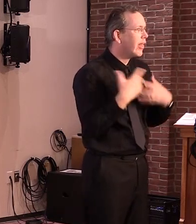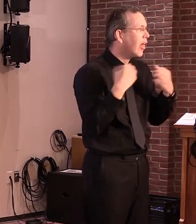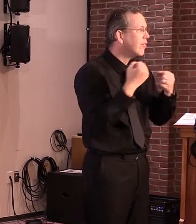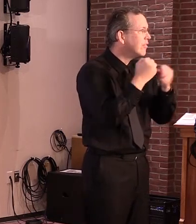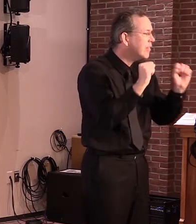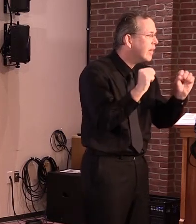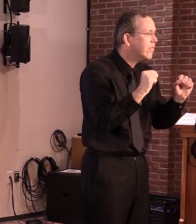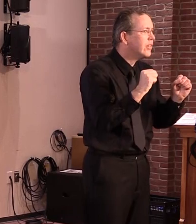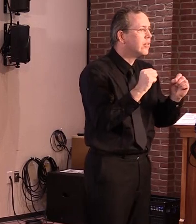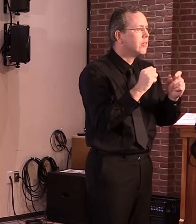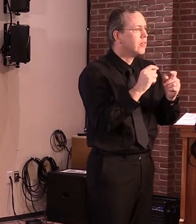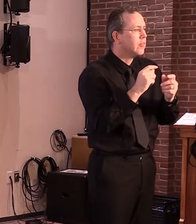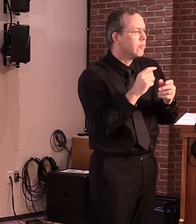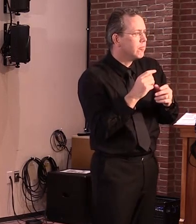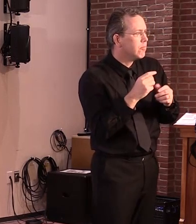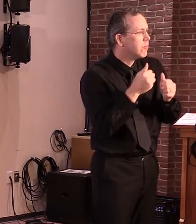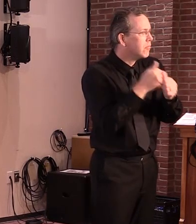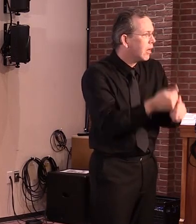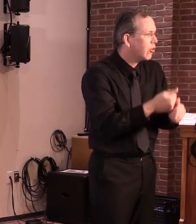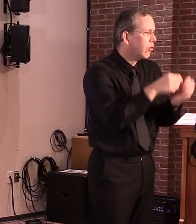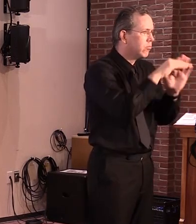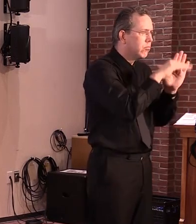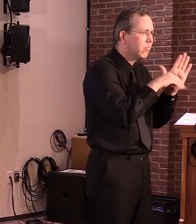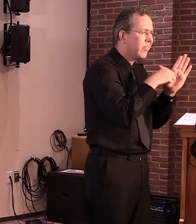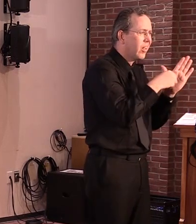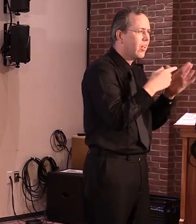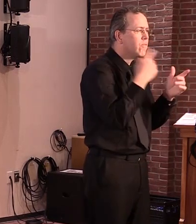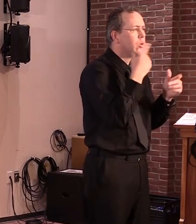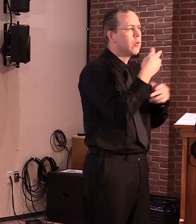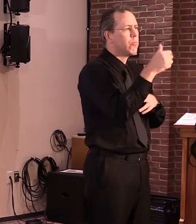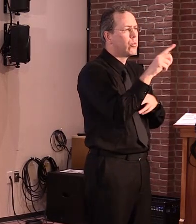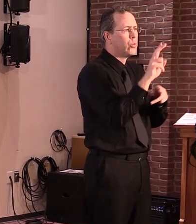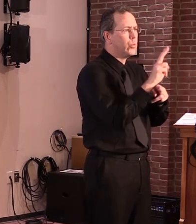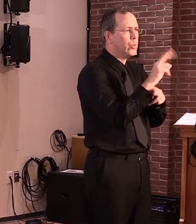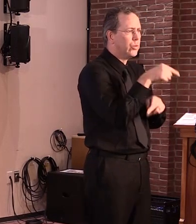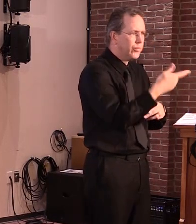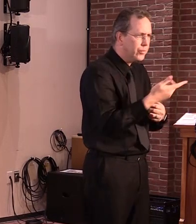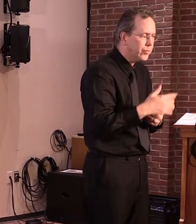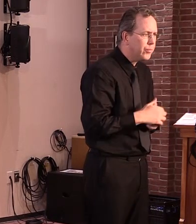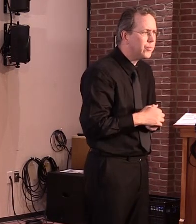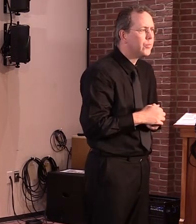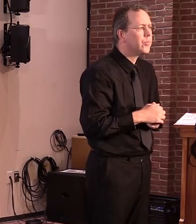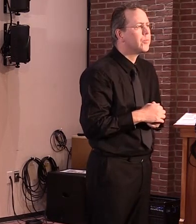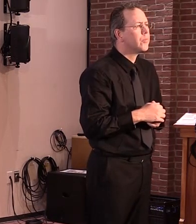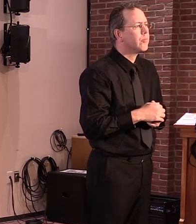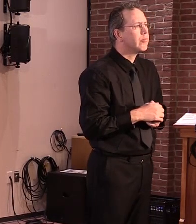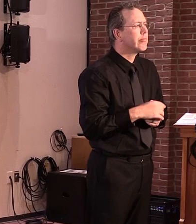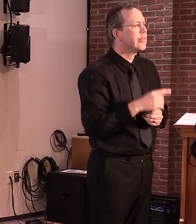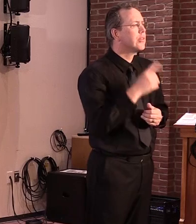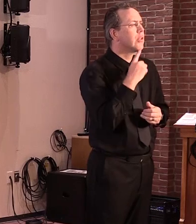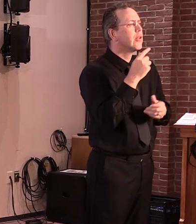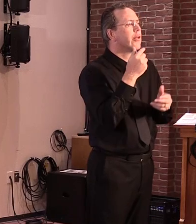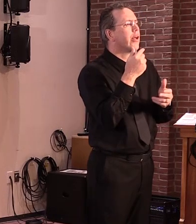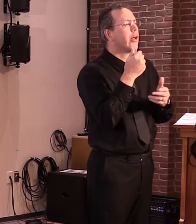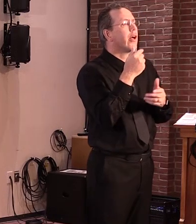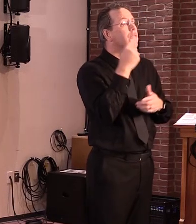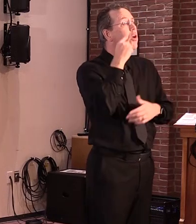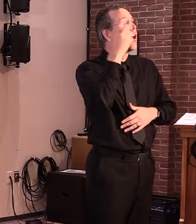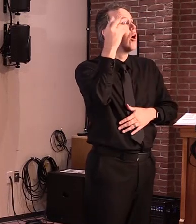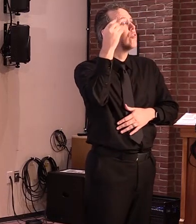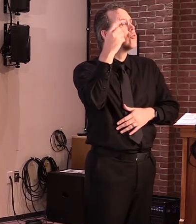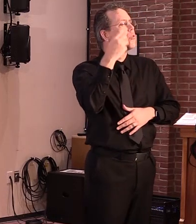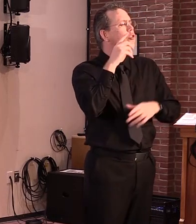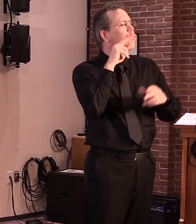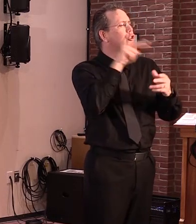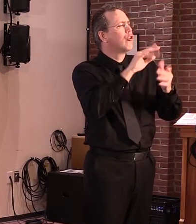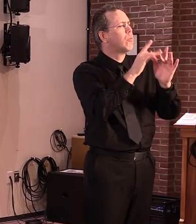to restart and reopen. And in outdoor recreation, specifically, pools and beaches